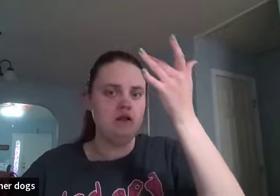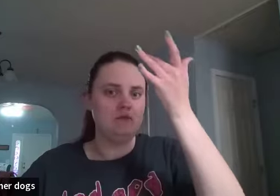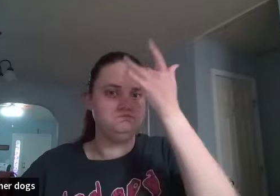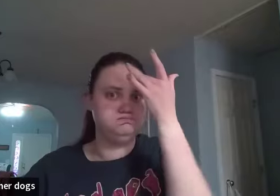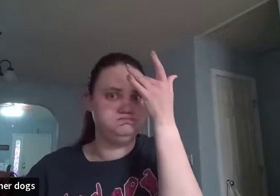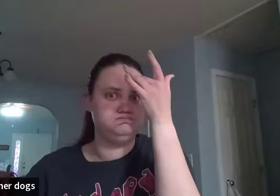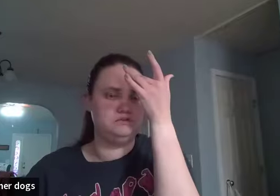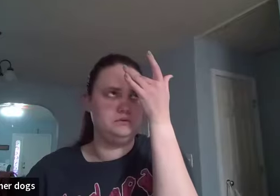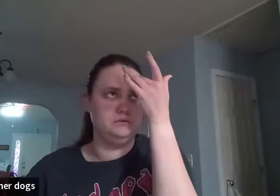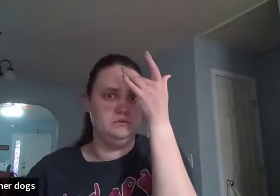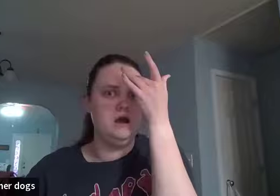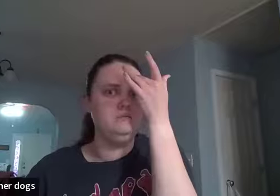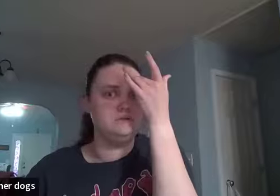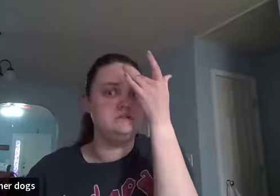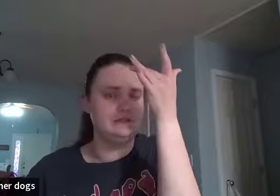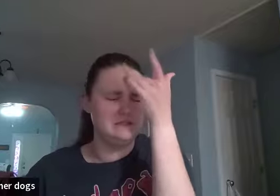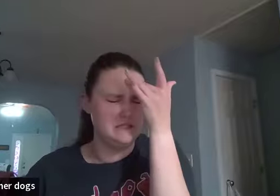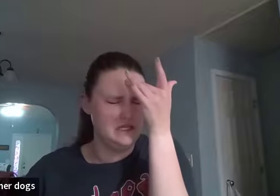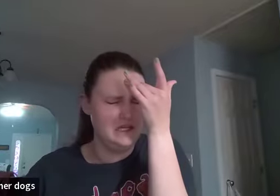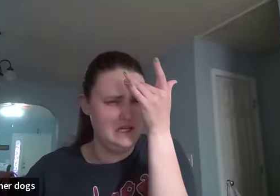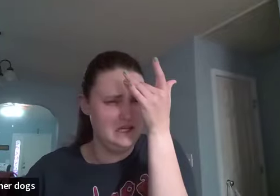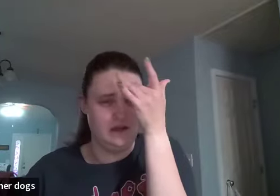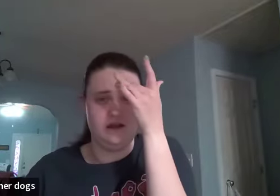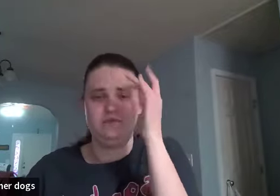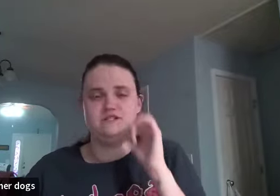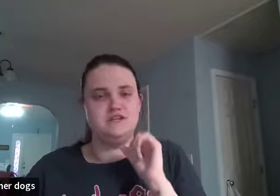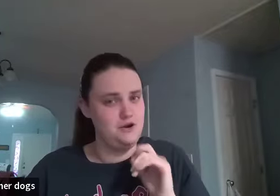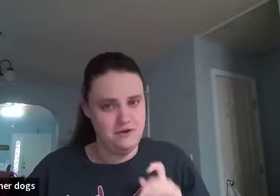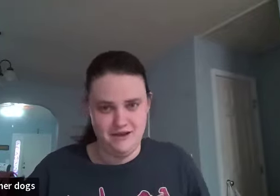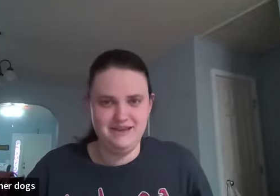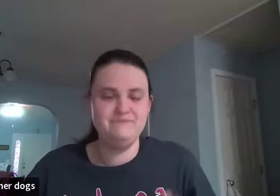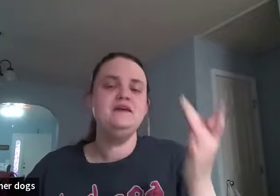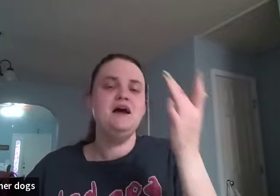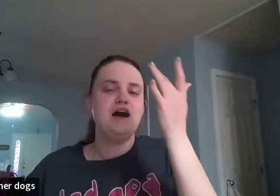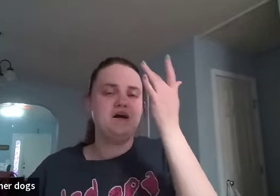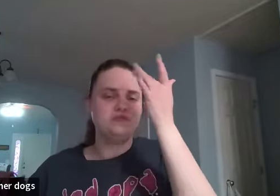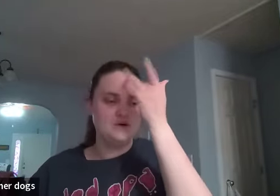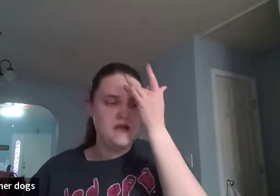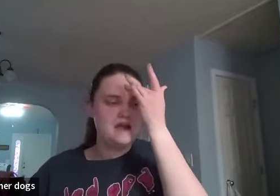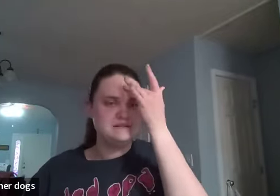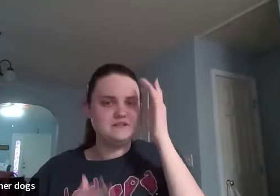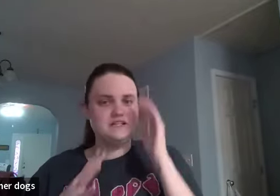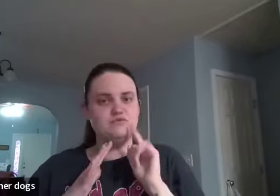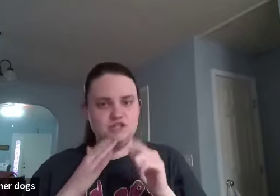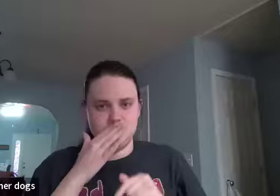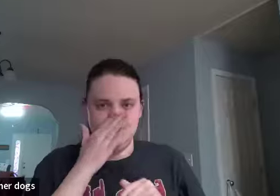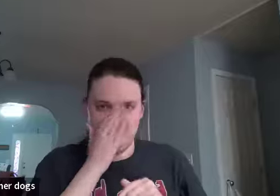like, oh, I was sick. I was not okay. So that typically can really show like